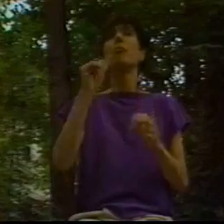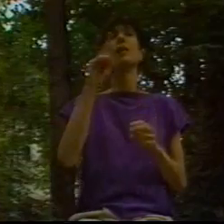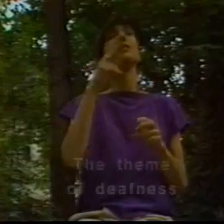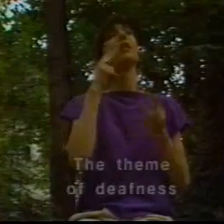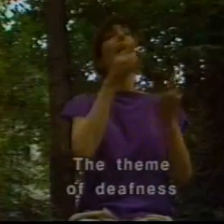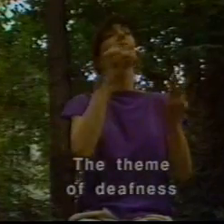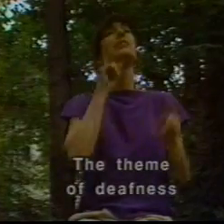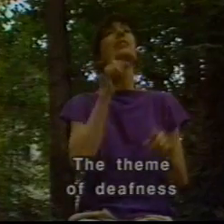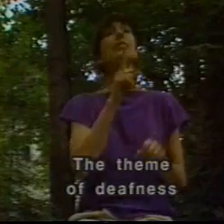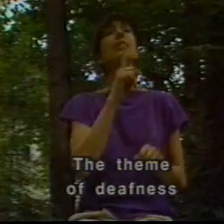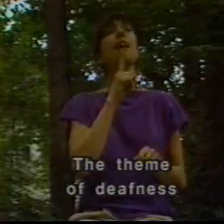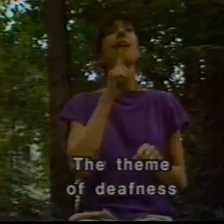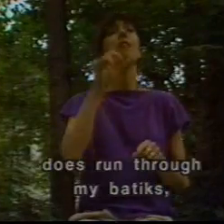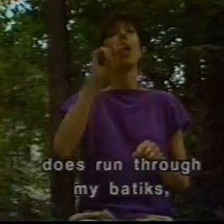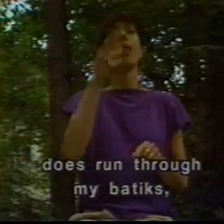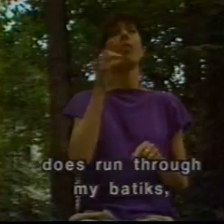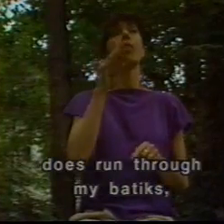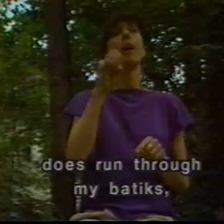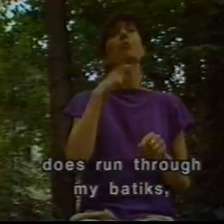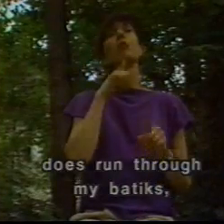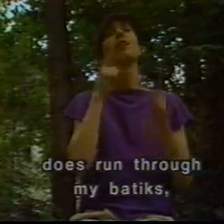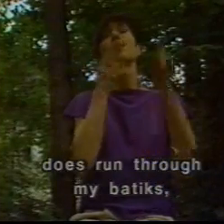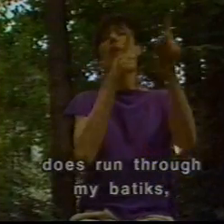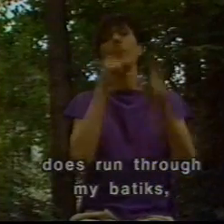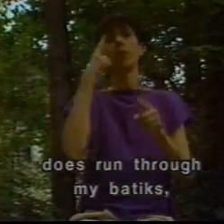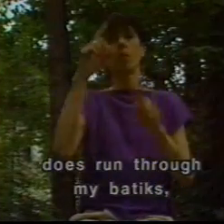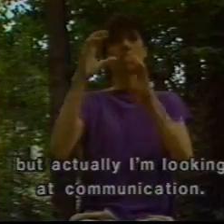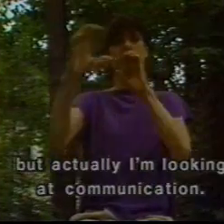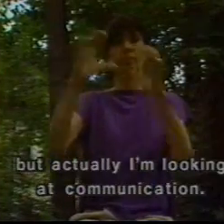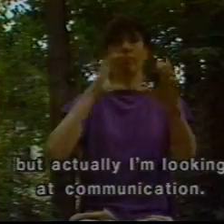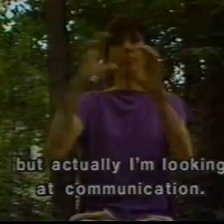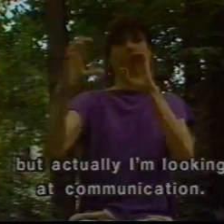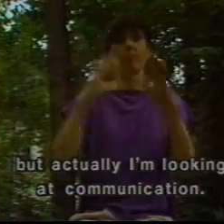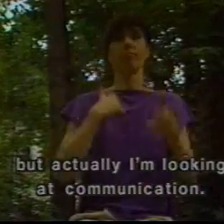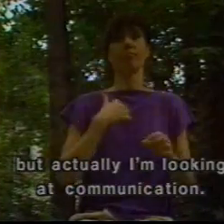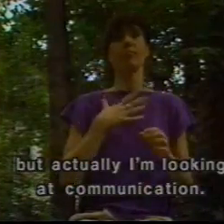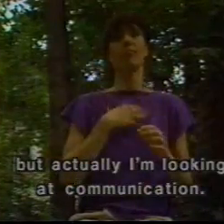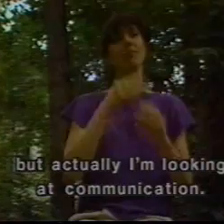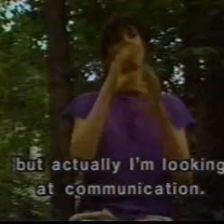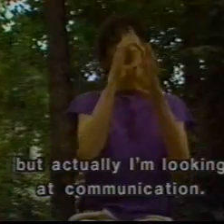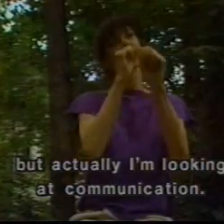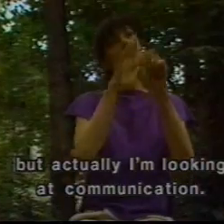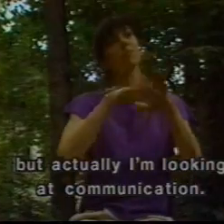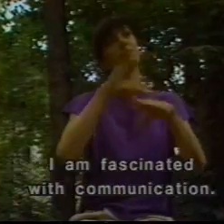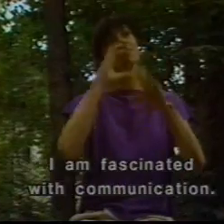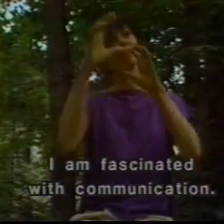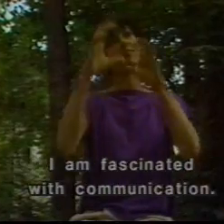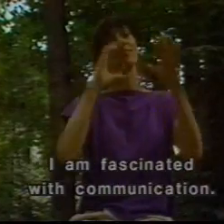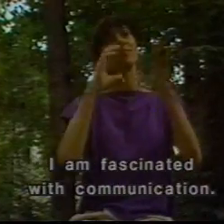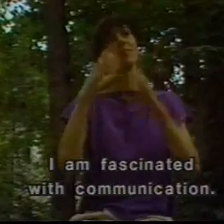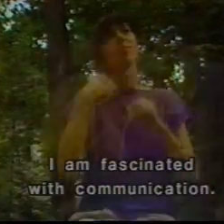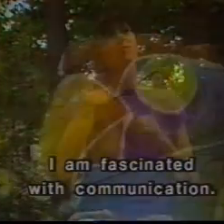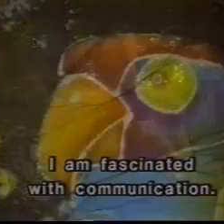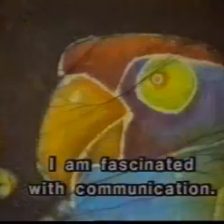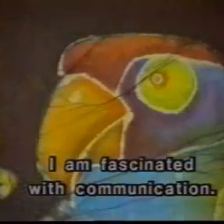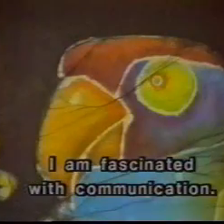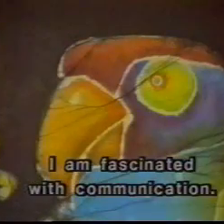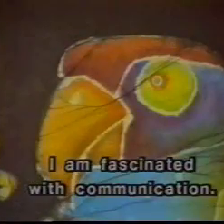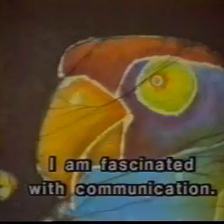The theme of deafness does run through my batiks, but actually I'm looking at communication. I'm fascinated with communication.